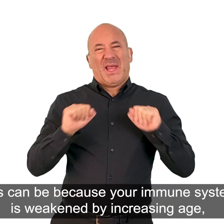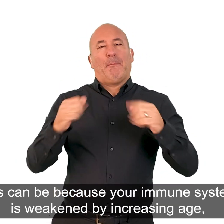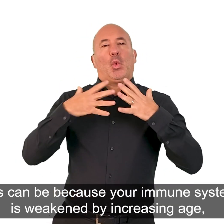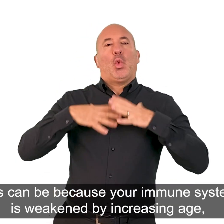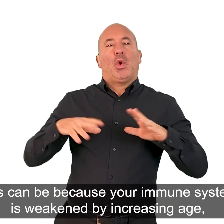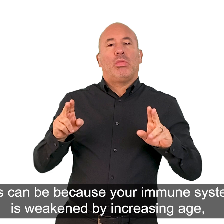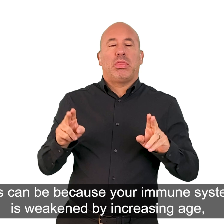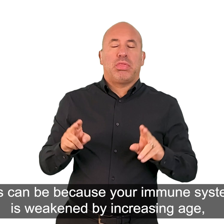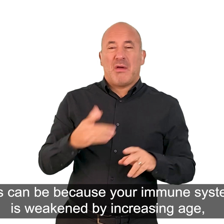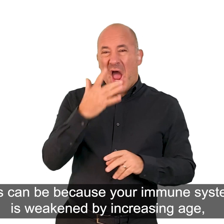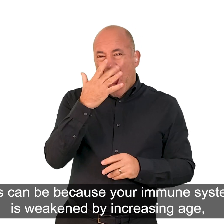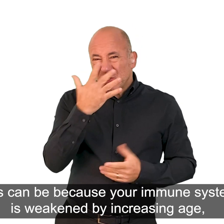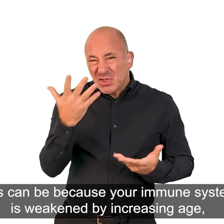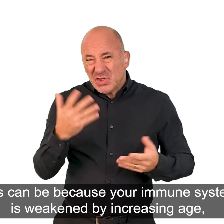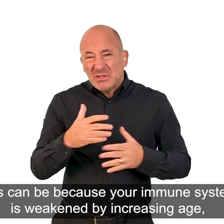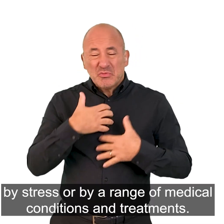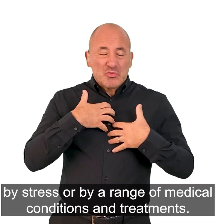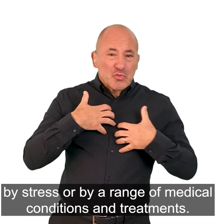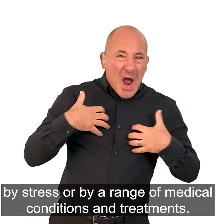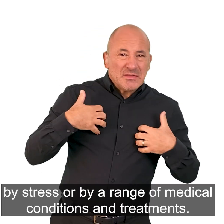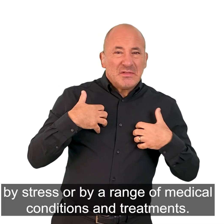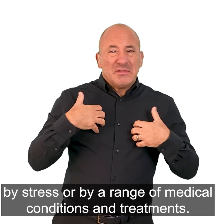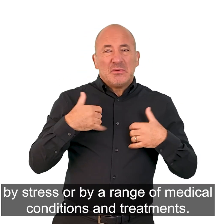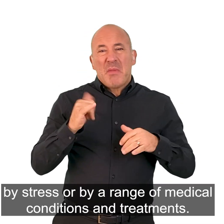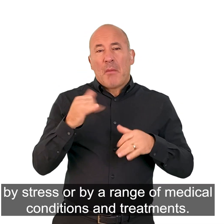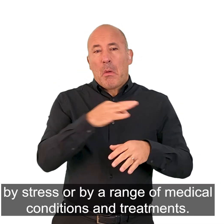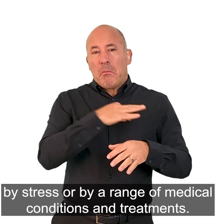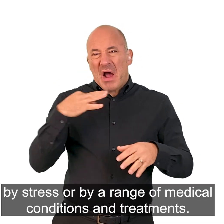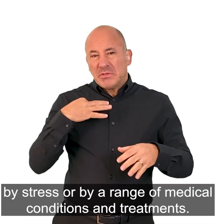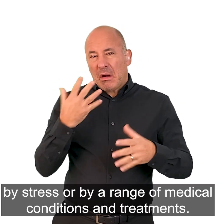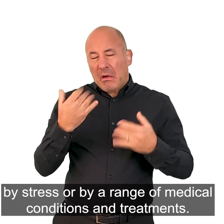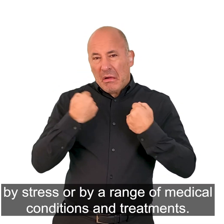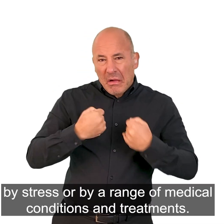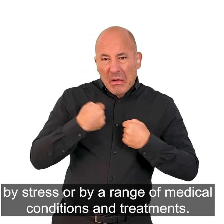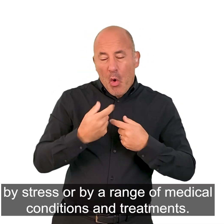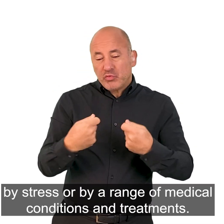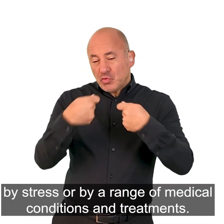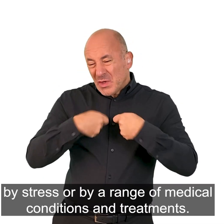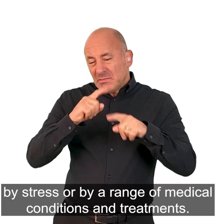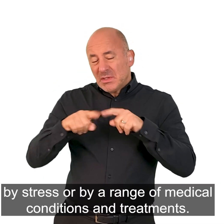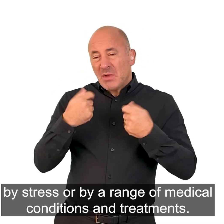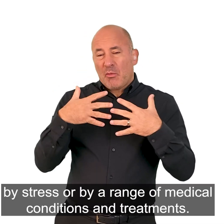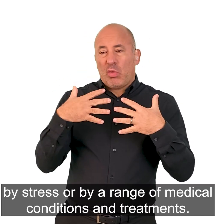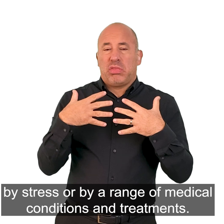is weakened by increasing age, by stress, or by a range of medical conditions and